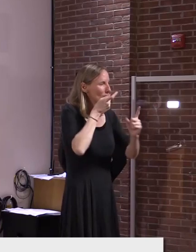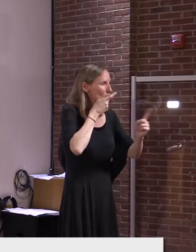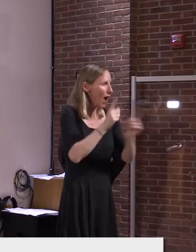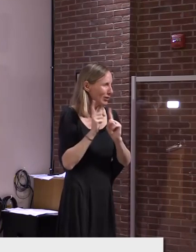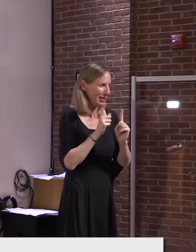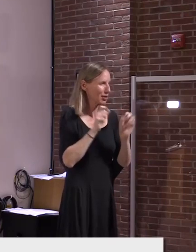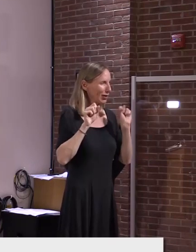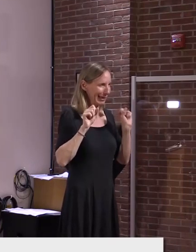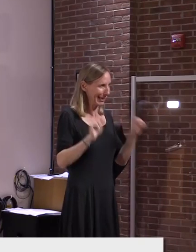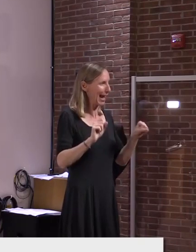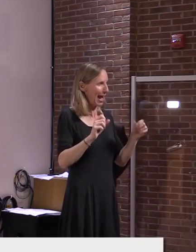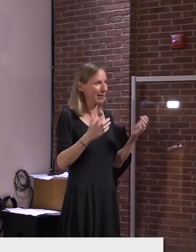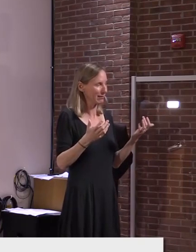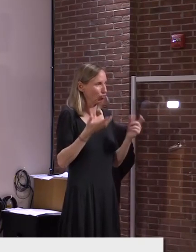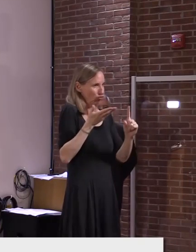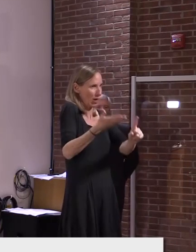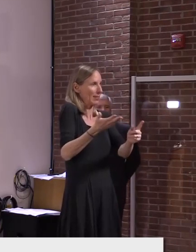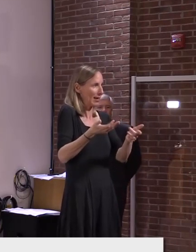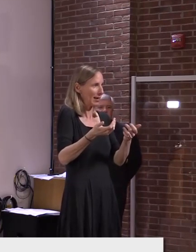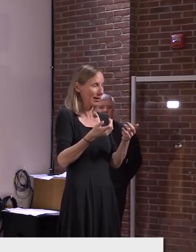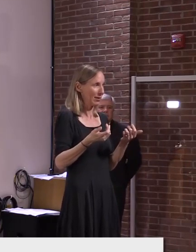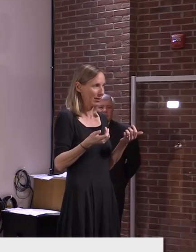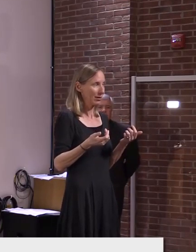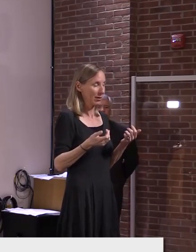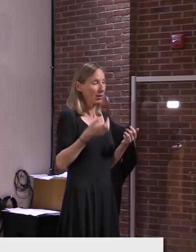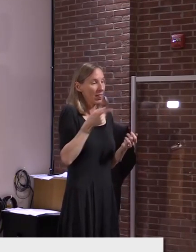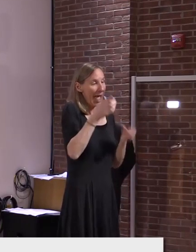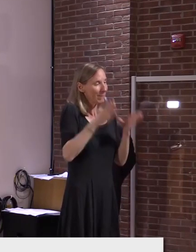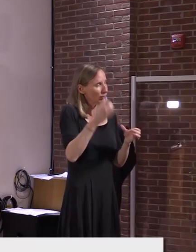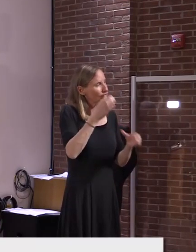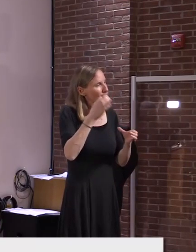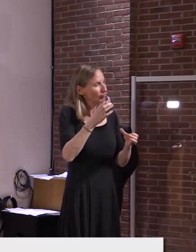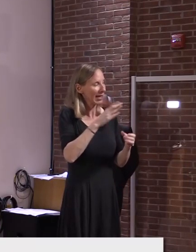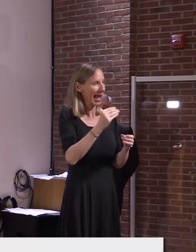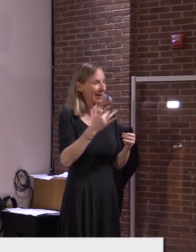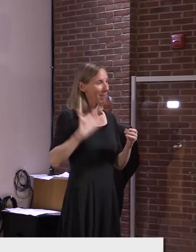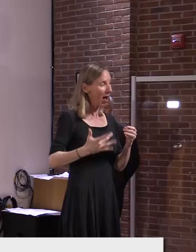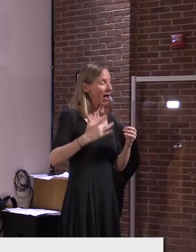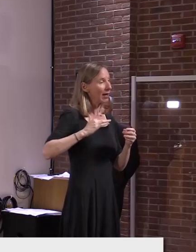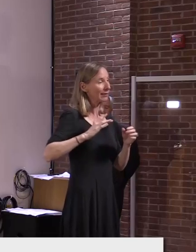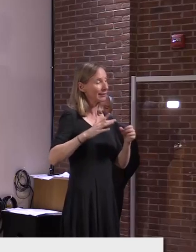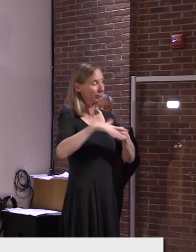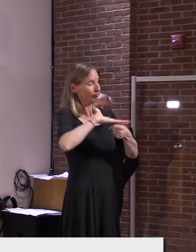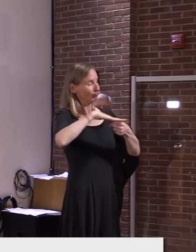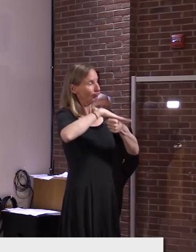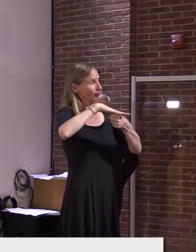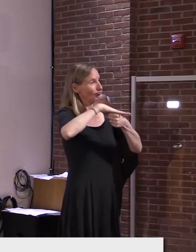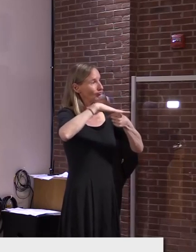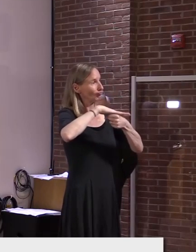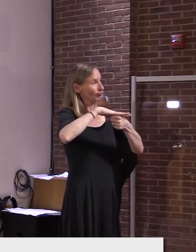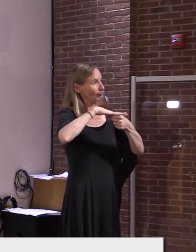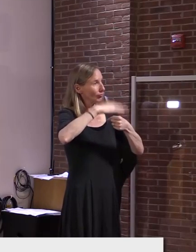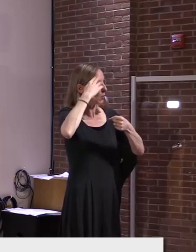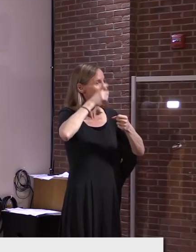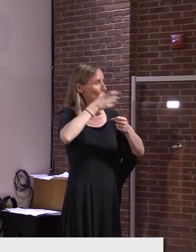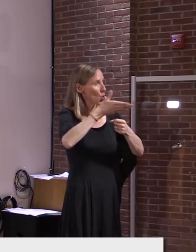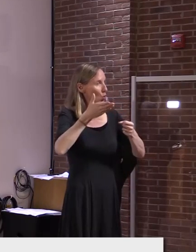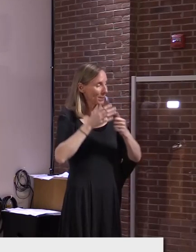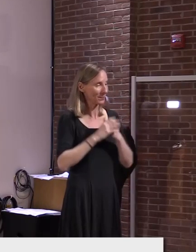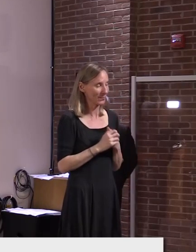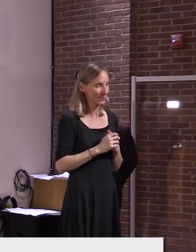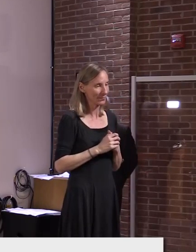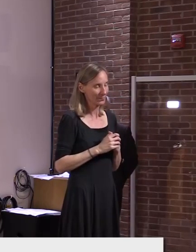with somebody in healthcare who may be knowledgeable and respected by the Vermonter who's there. I